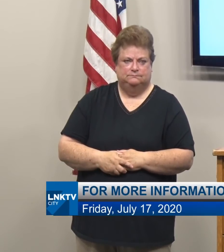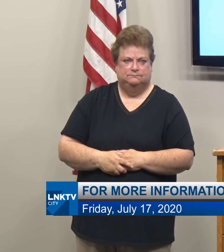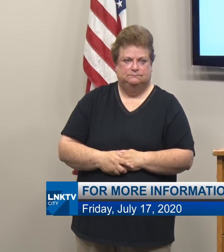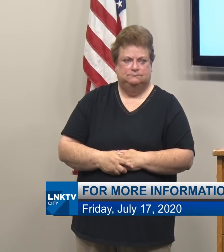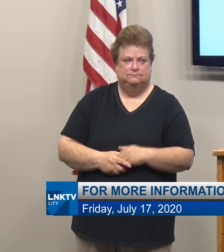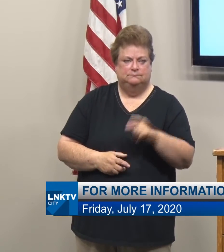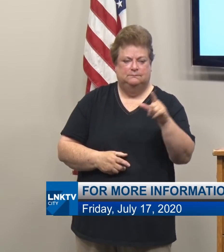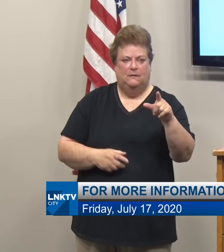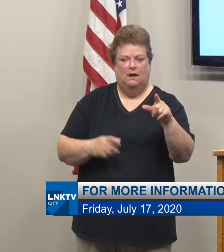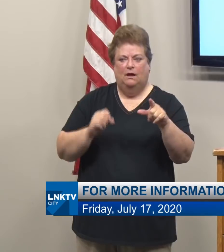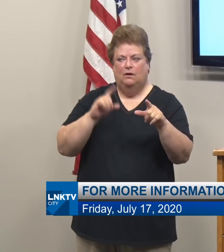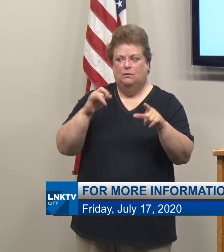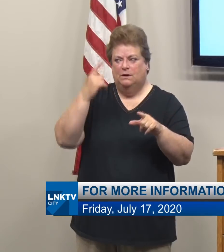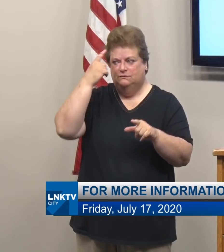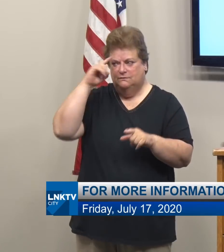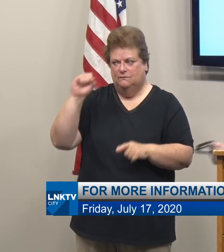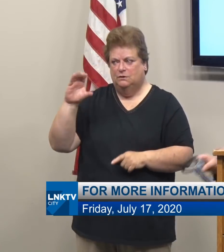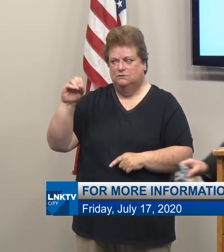I have a question for Scott.